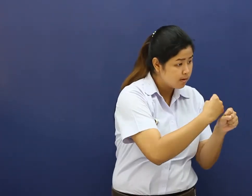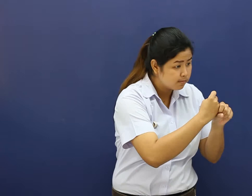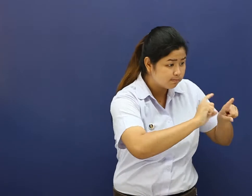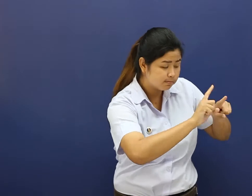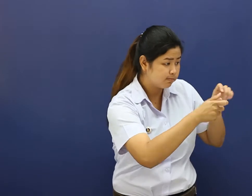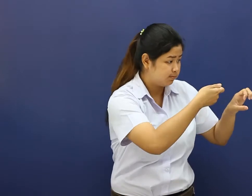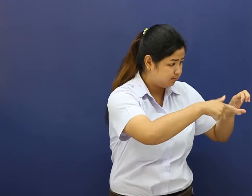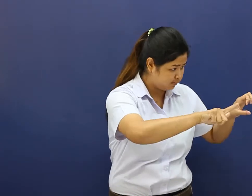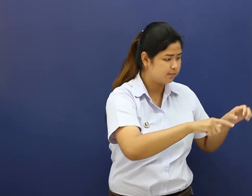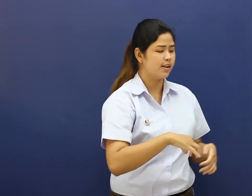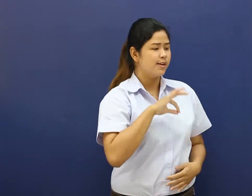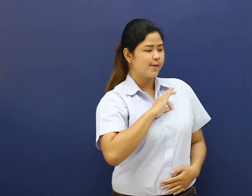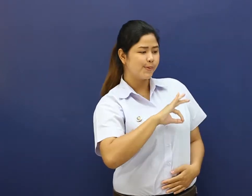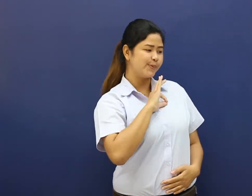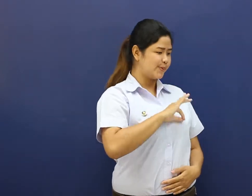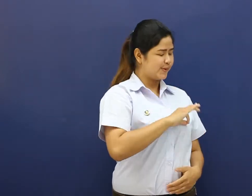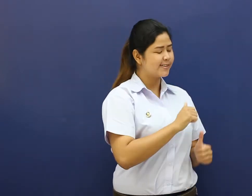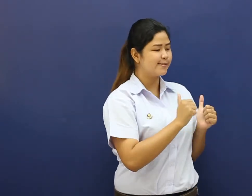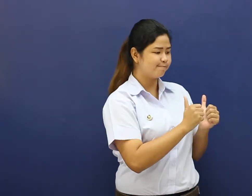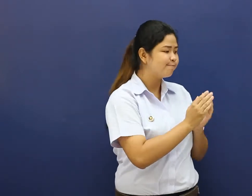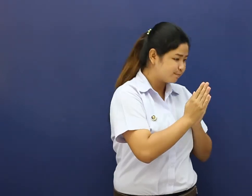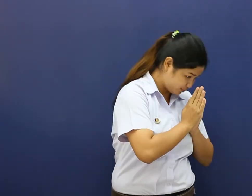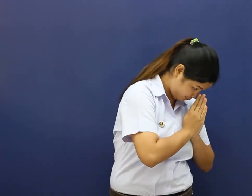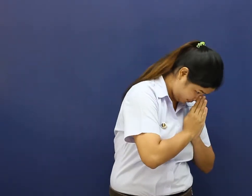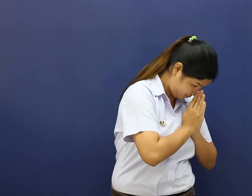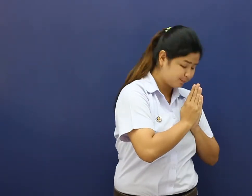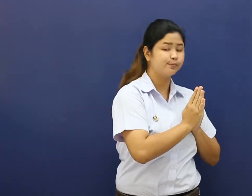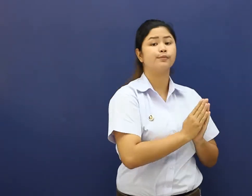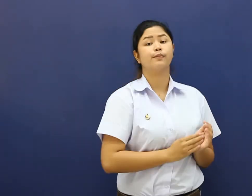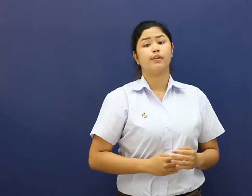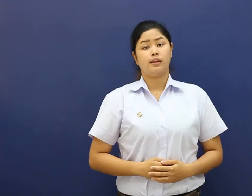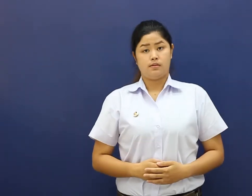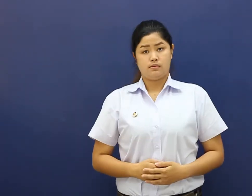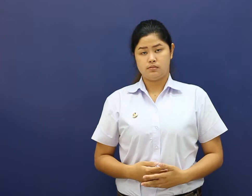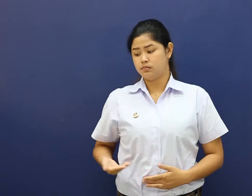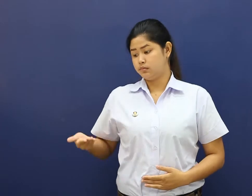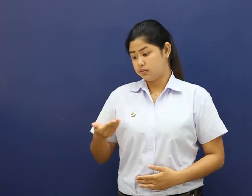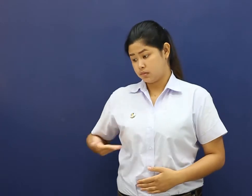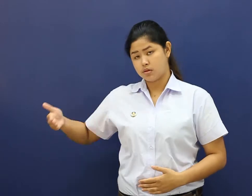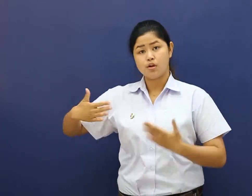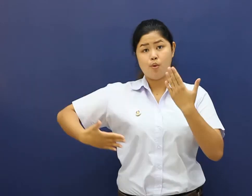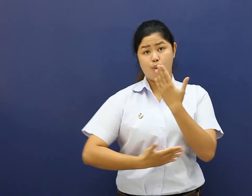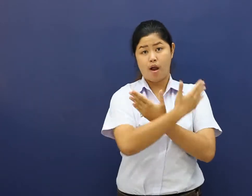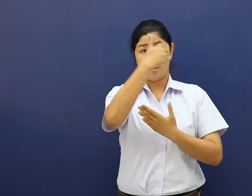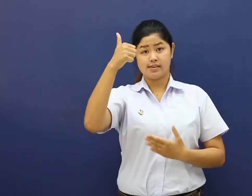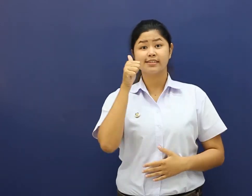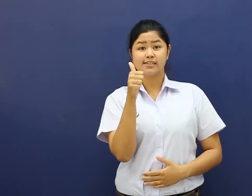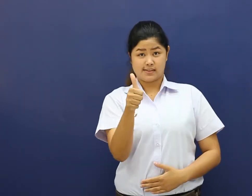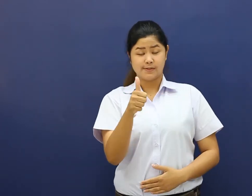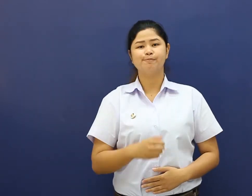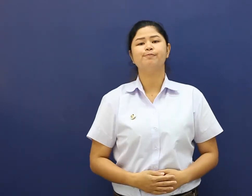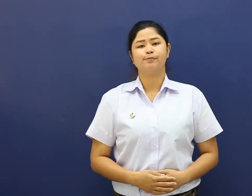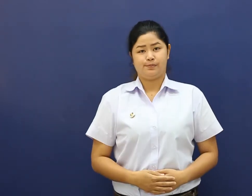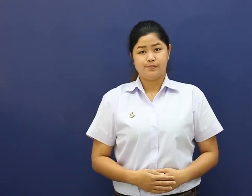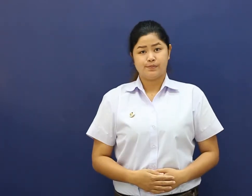about oyster mushroom. Thank you very much to the organizer of the conference who